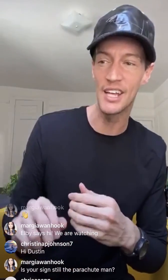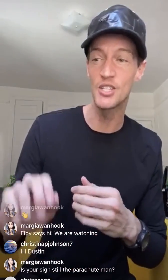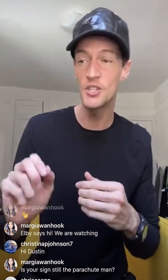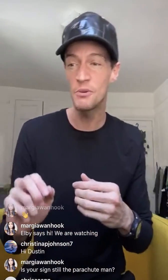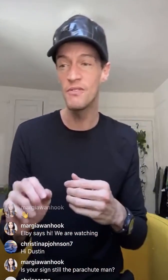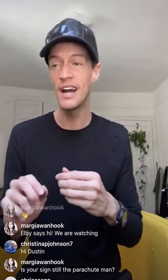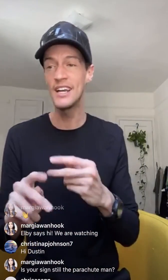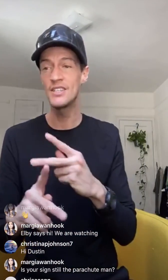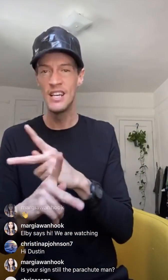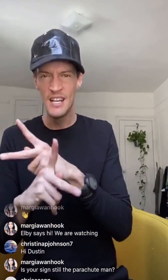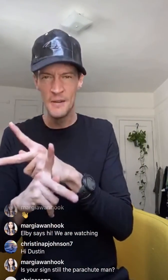move your shirt,